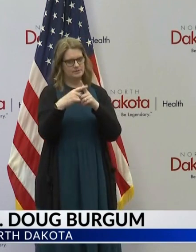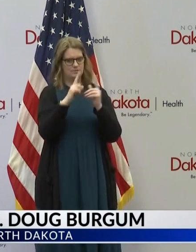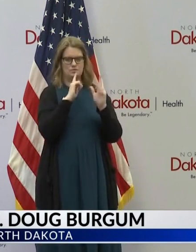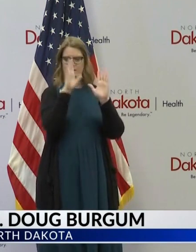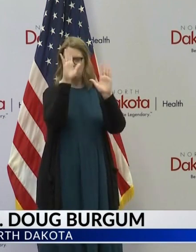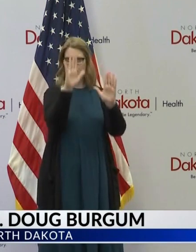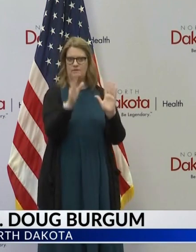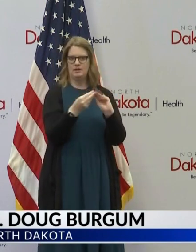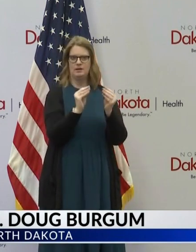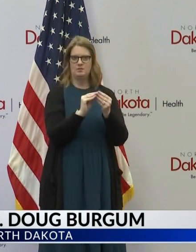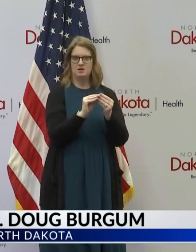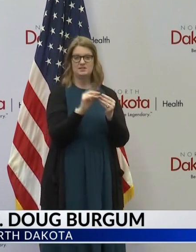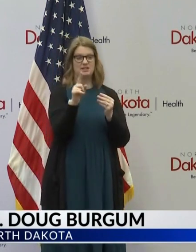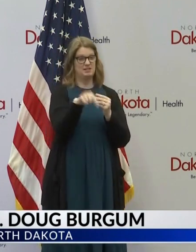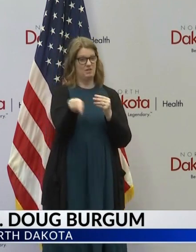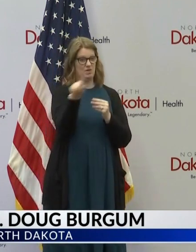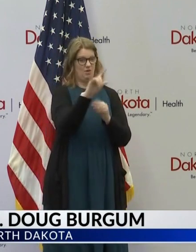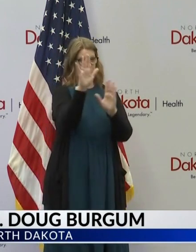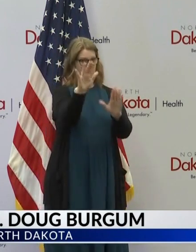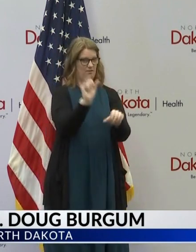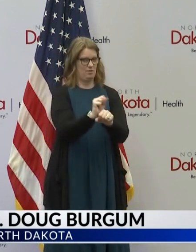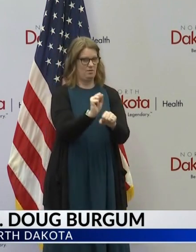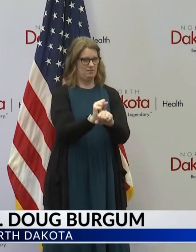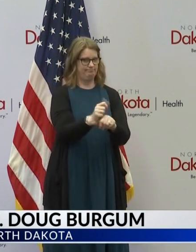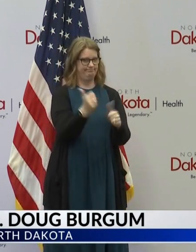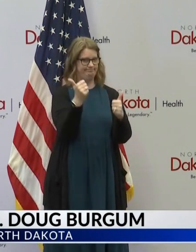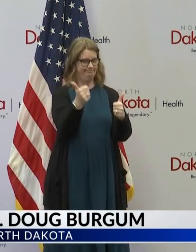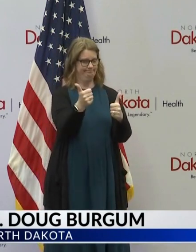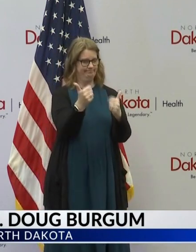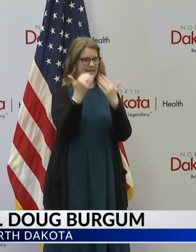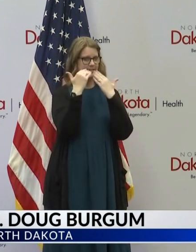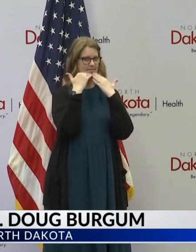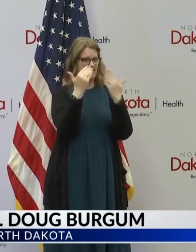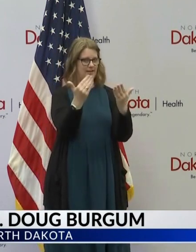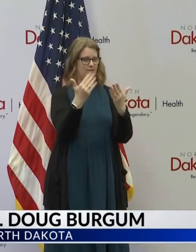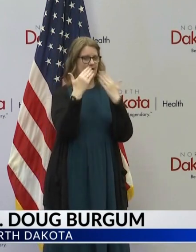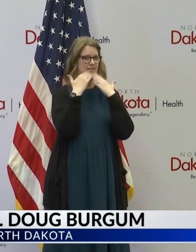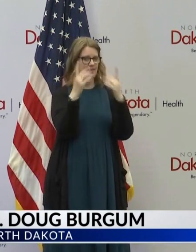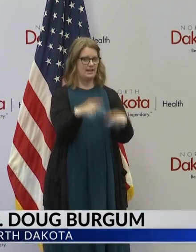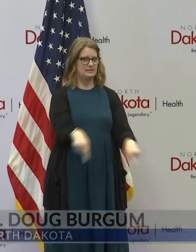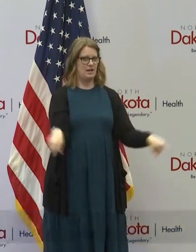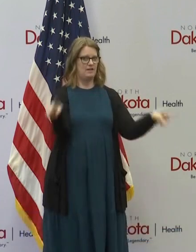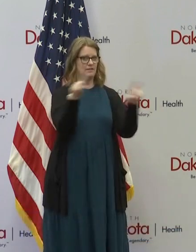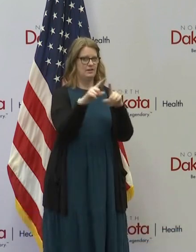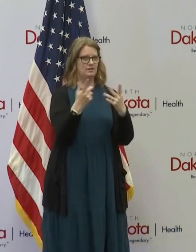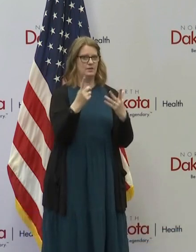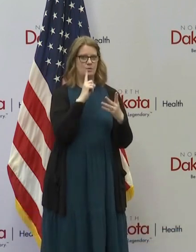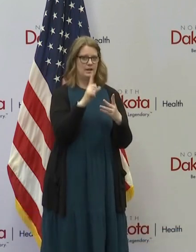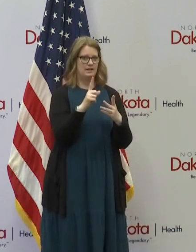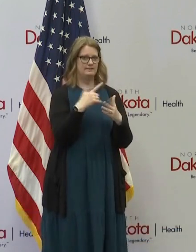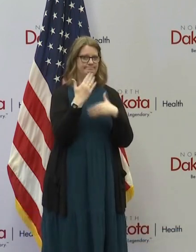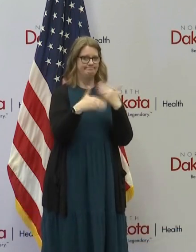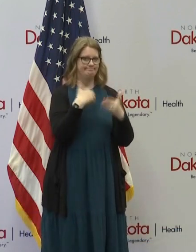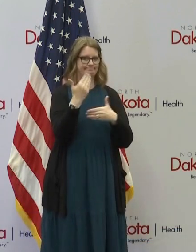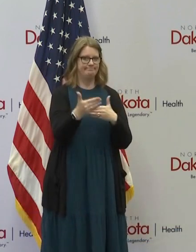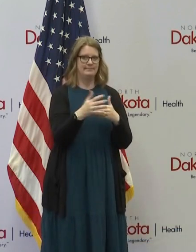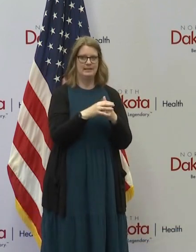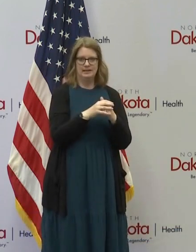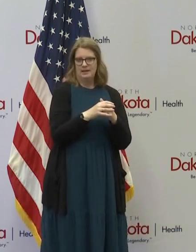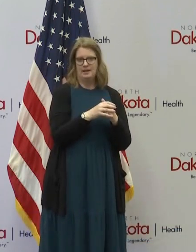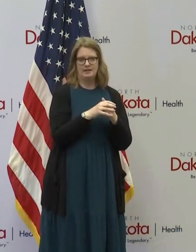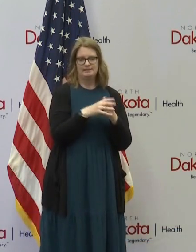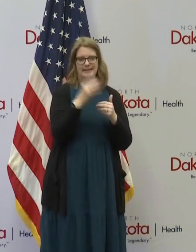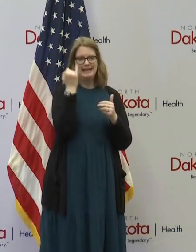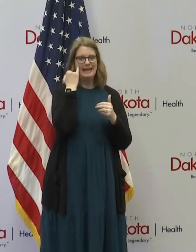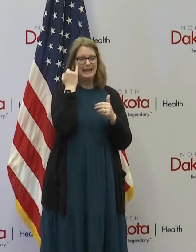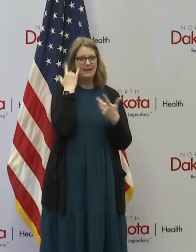because of all the great work that all of you have done. So again, thank you for everything you're doing, and thanks to everybody that's getting back there and getting going. And